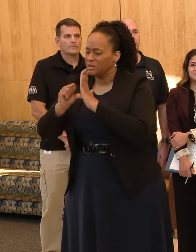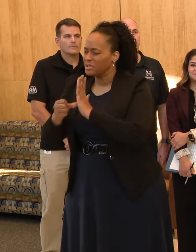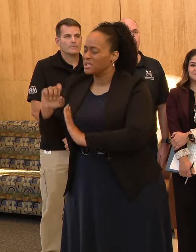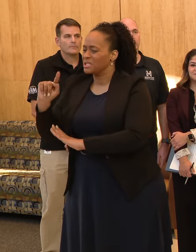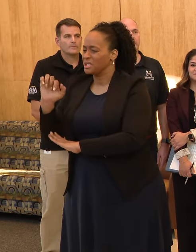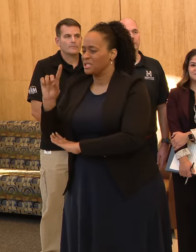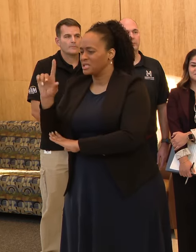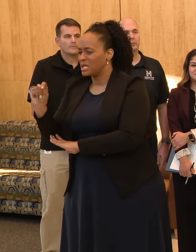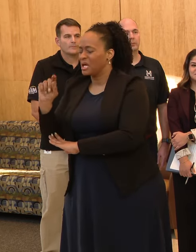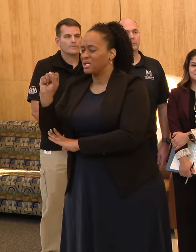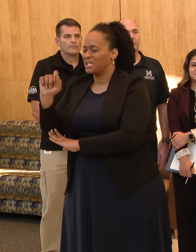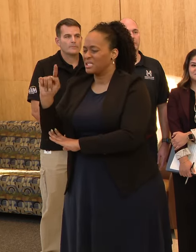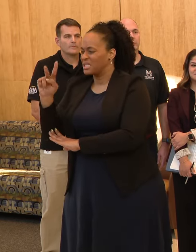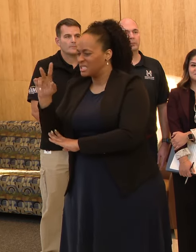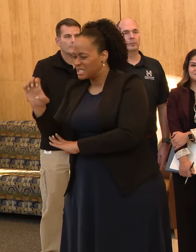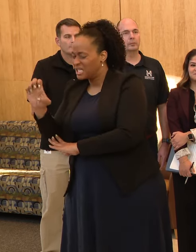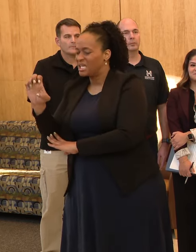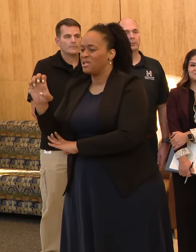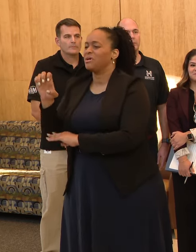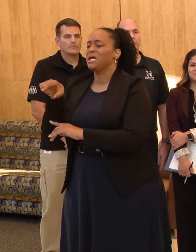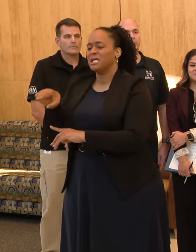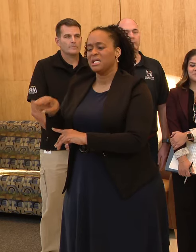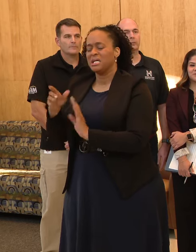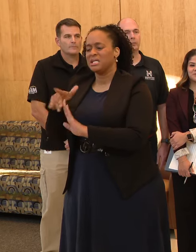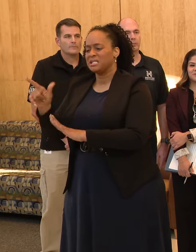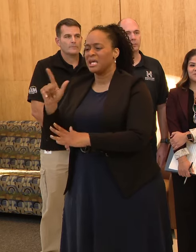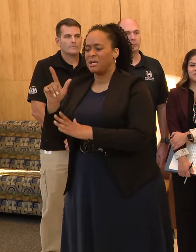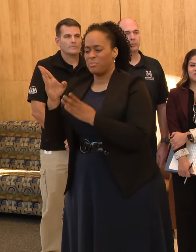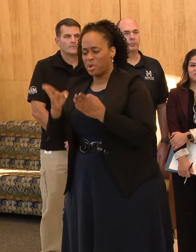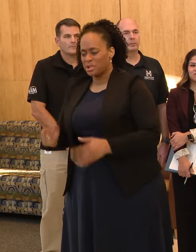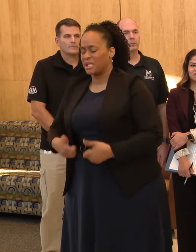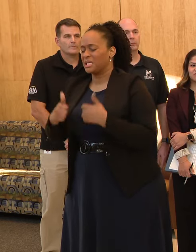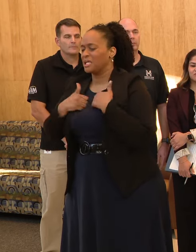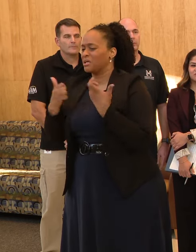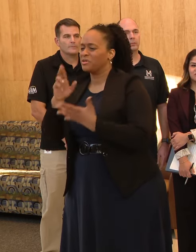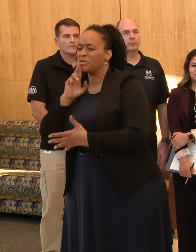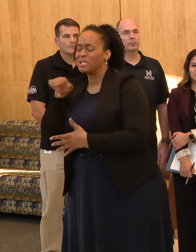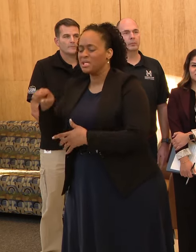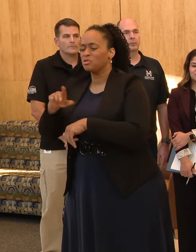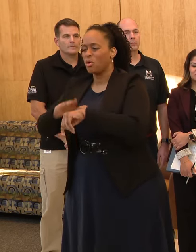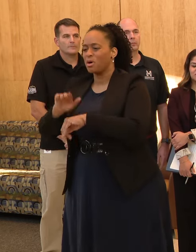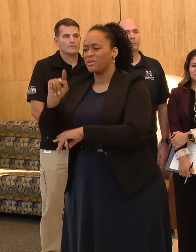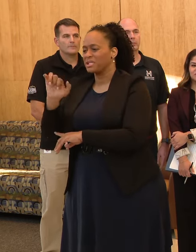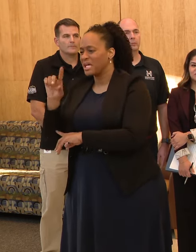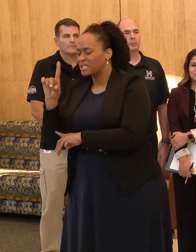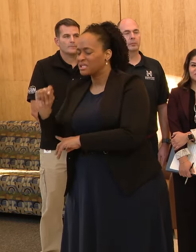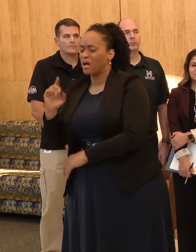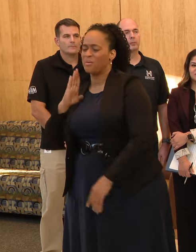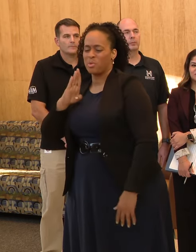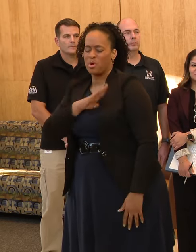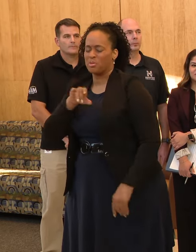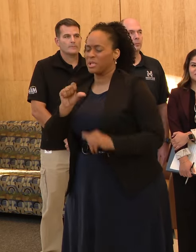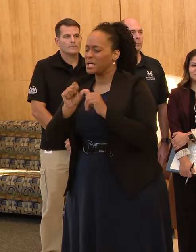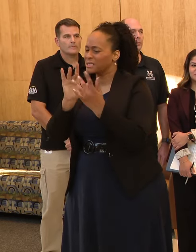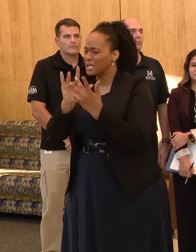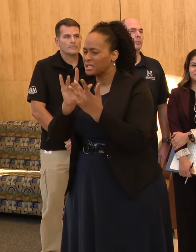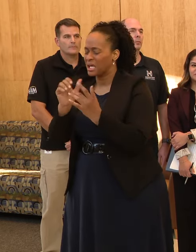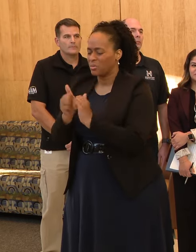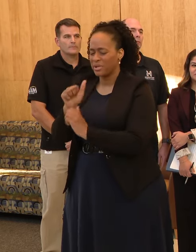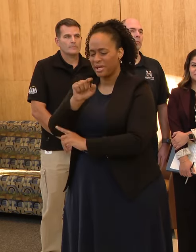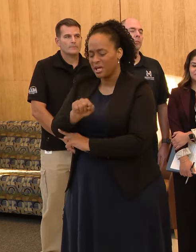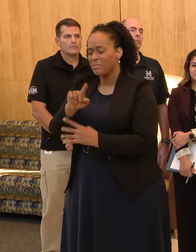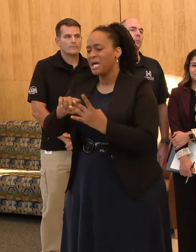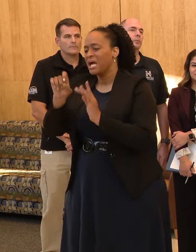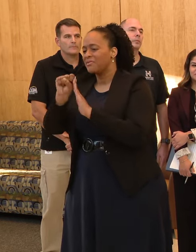Steve Alvis is a Houston resident that is on the TxDOT board. We're in constant touch with him